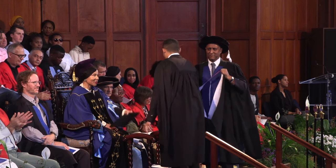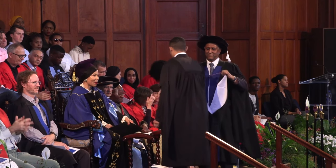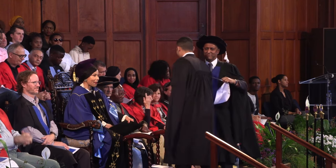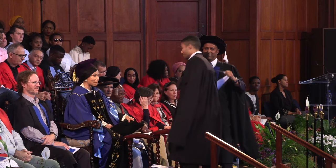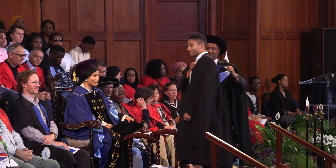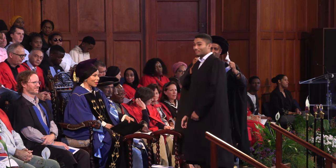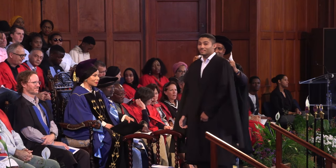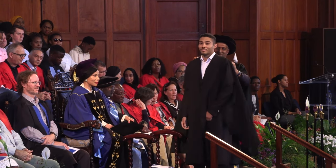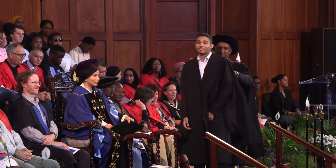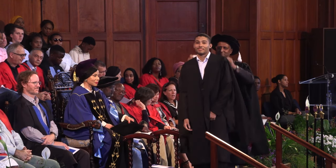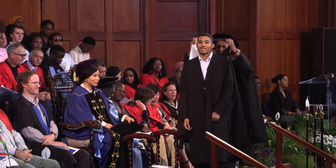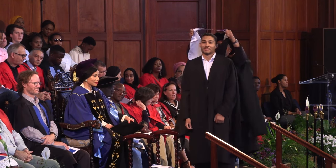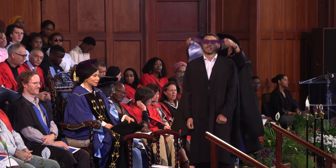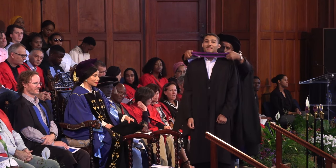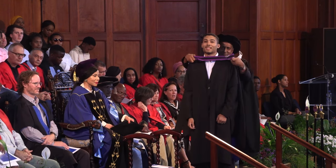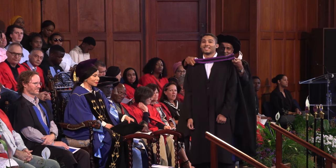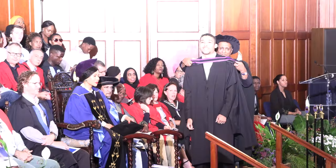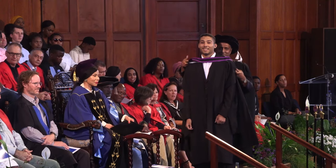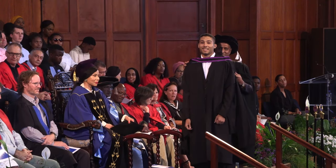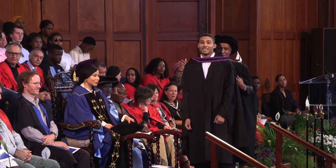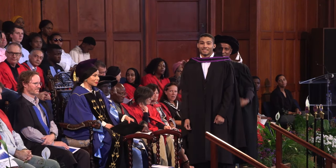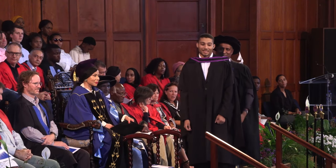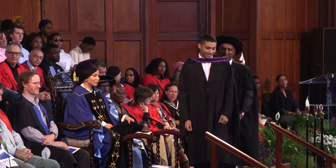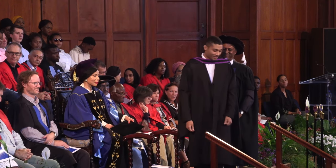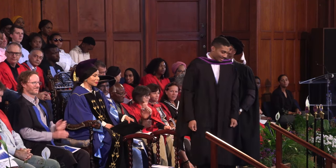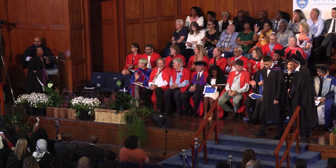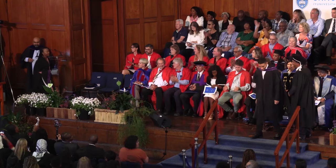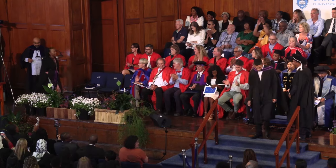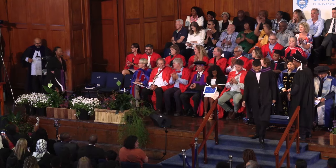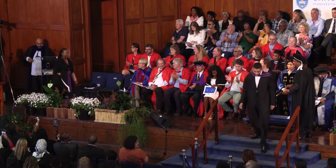For the degree of Bachelor of Science Honours, Tumelo Pamela Matobo.